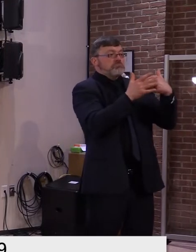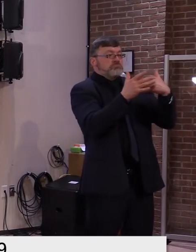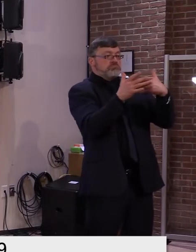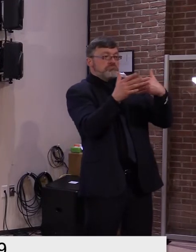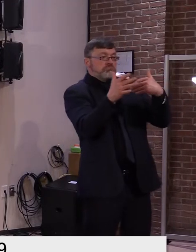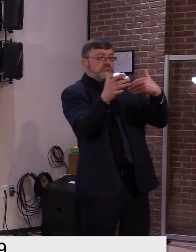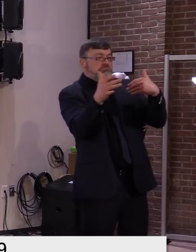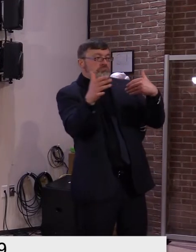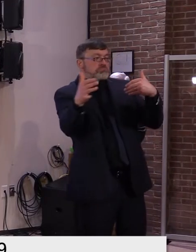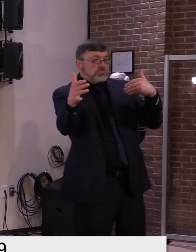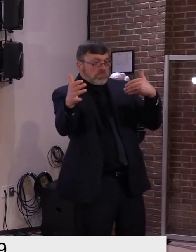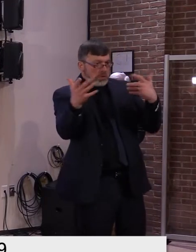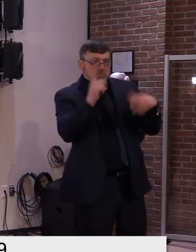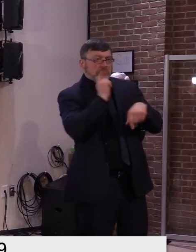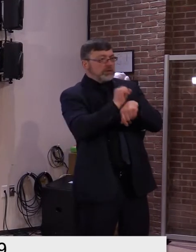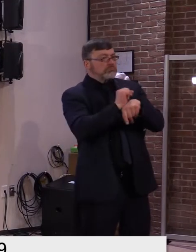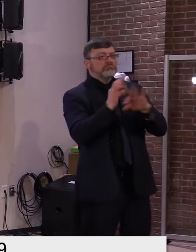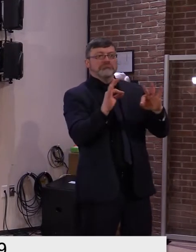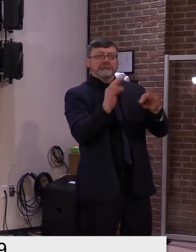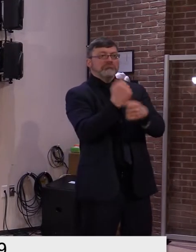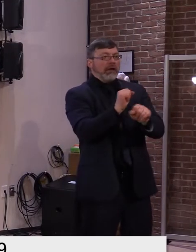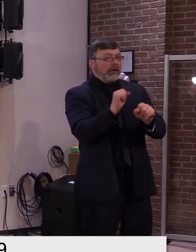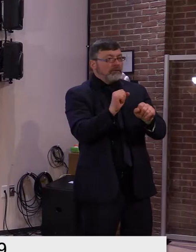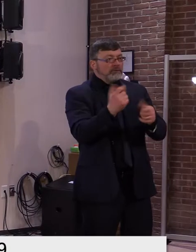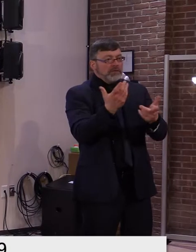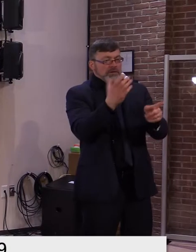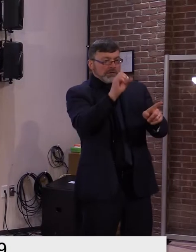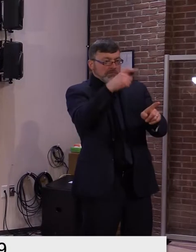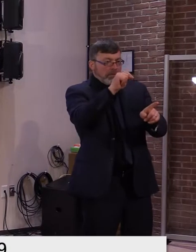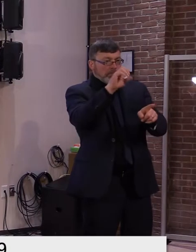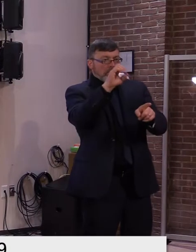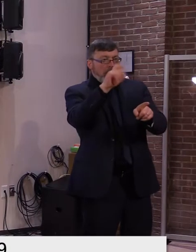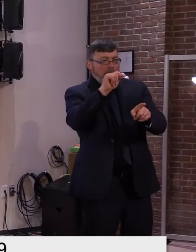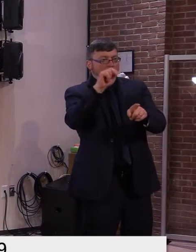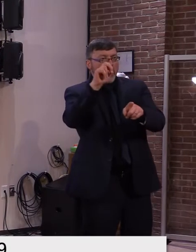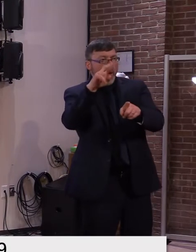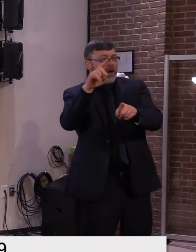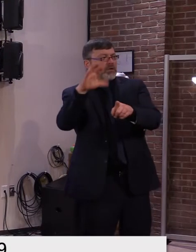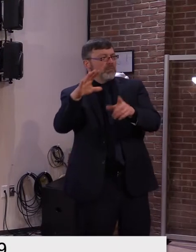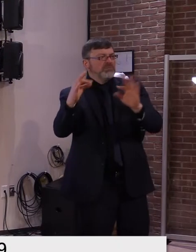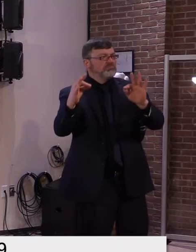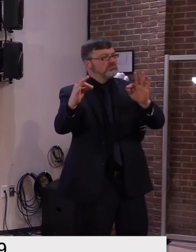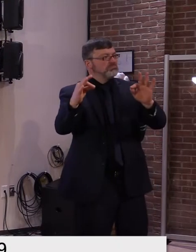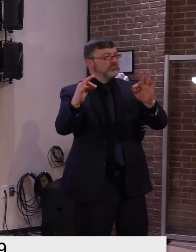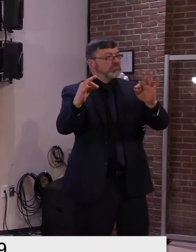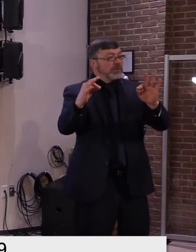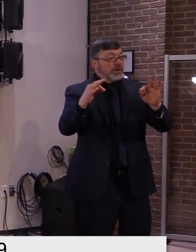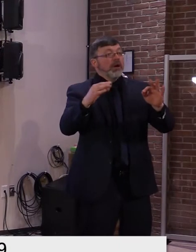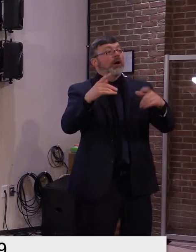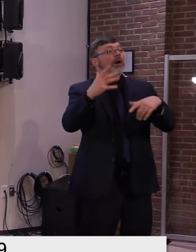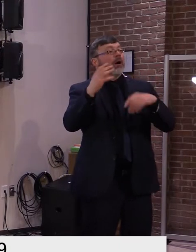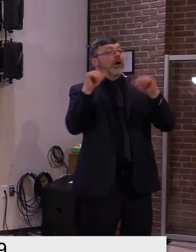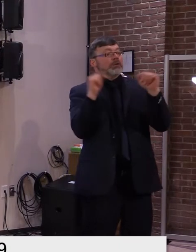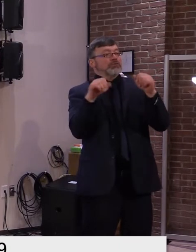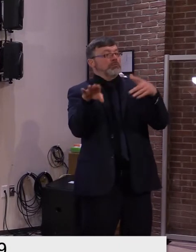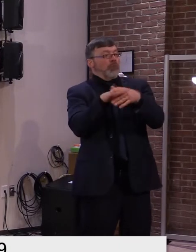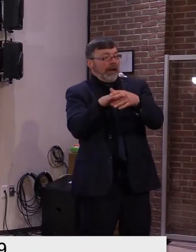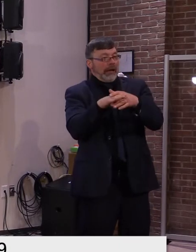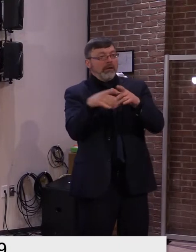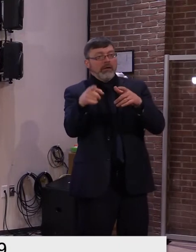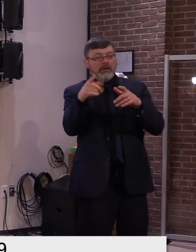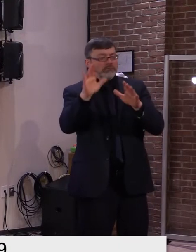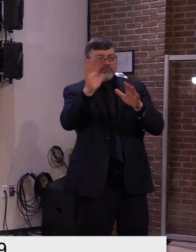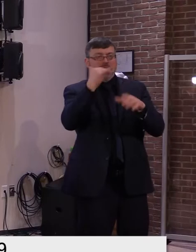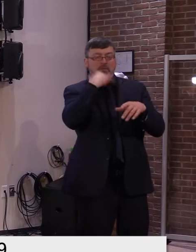seen, relative to others across the country, they've done very, very well. So these were contracts that were